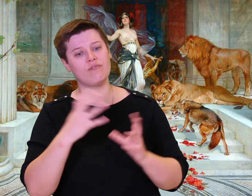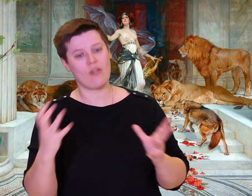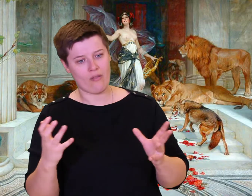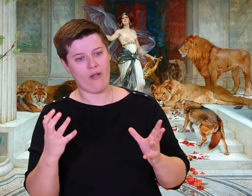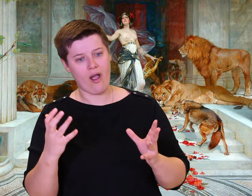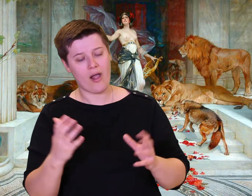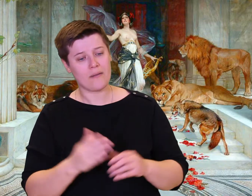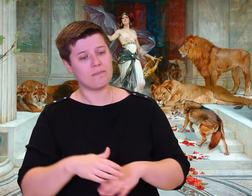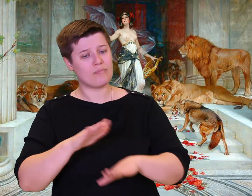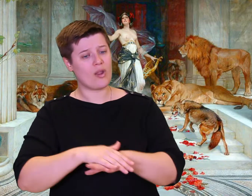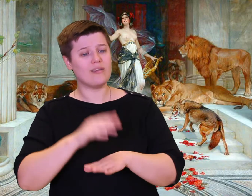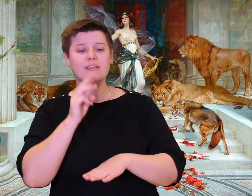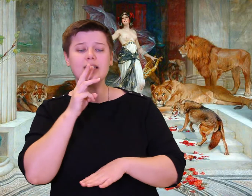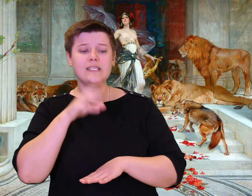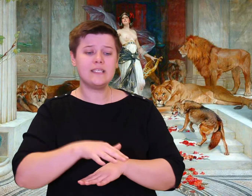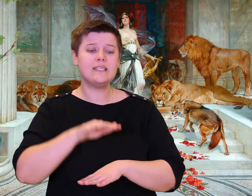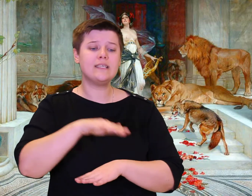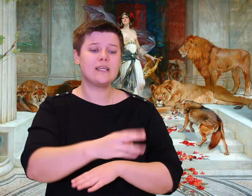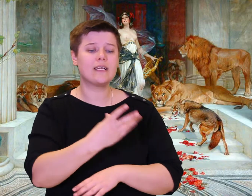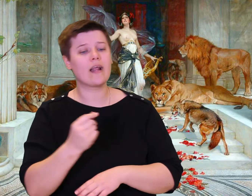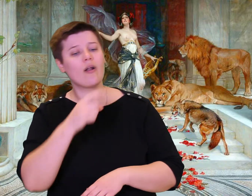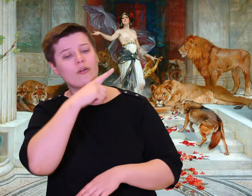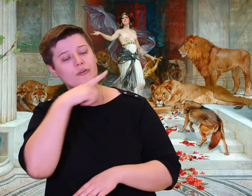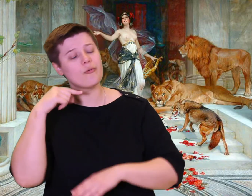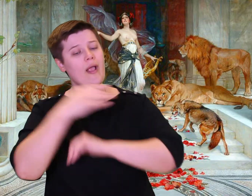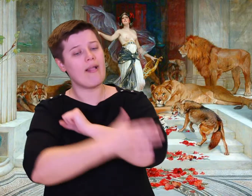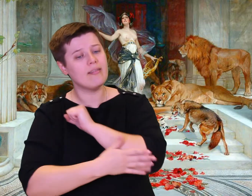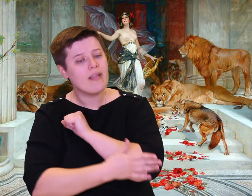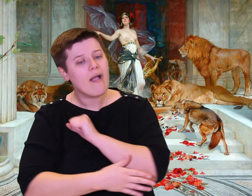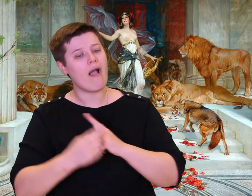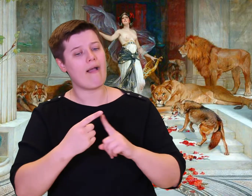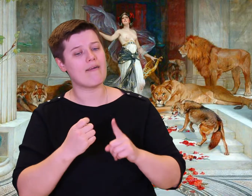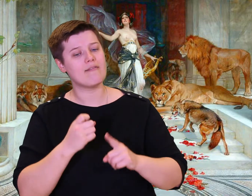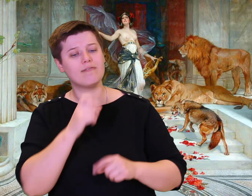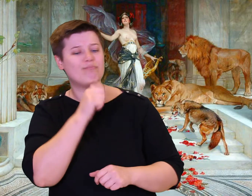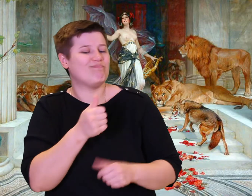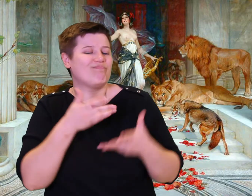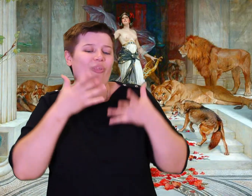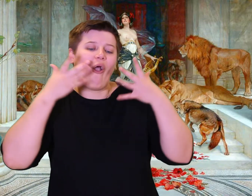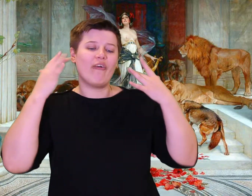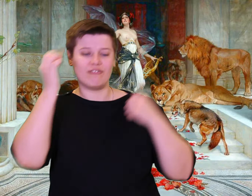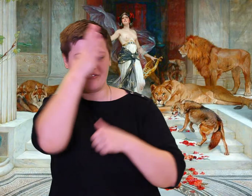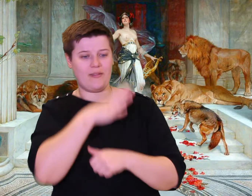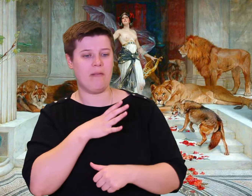Their sobbing filled the hall, and the goddess stood beside me and said,